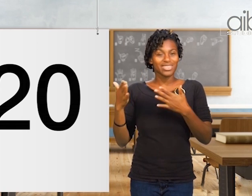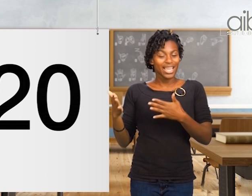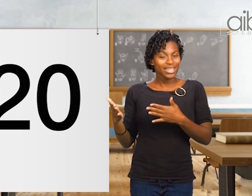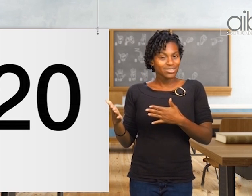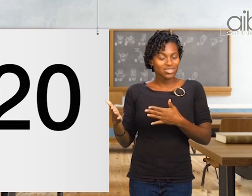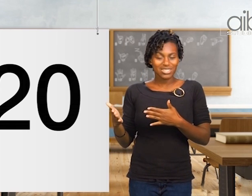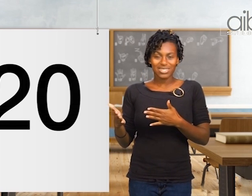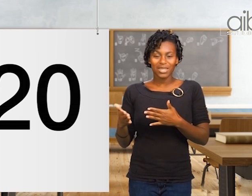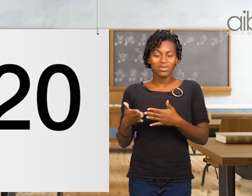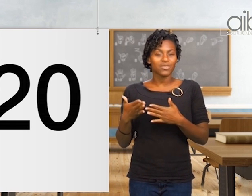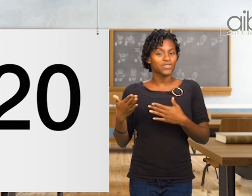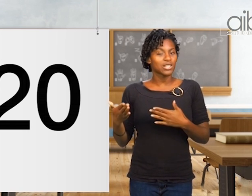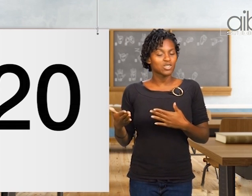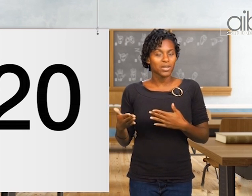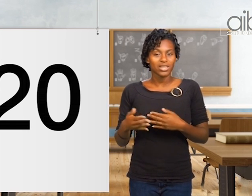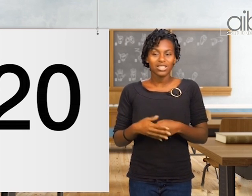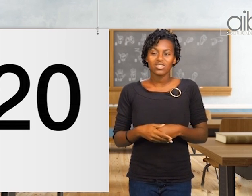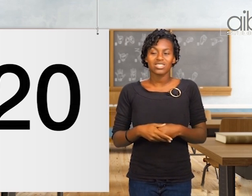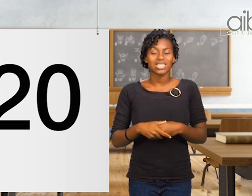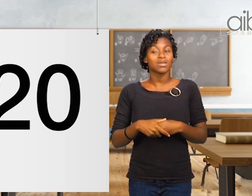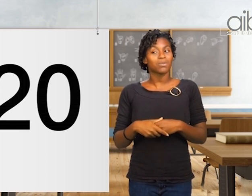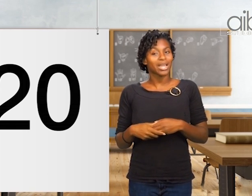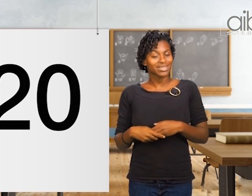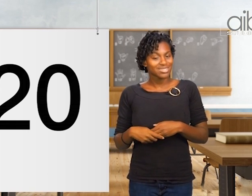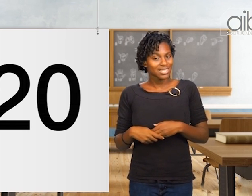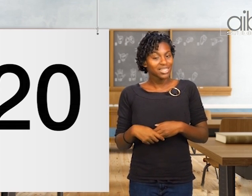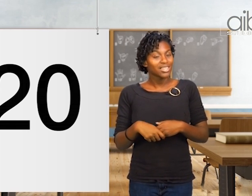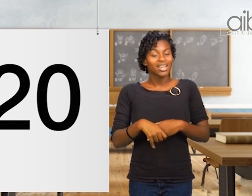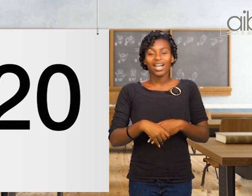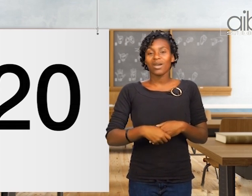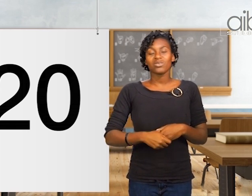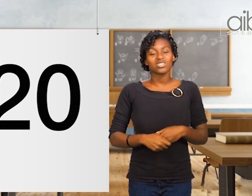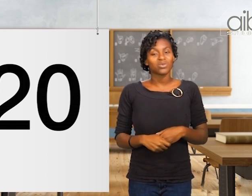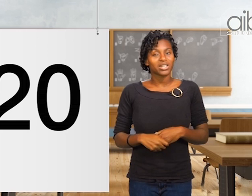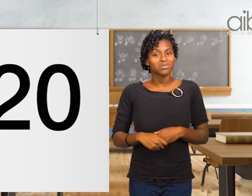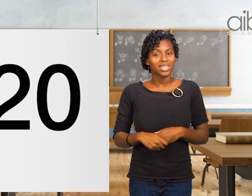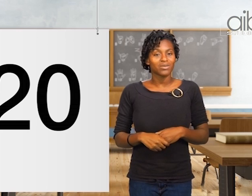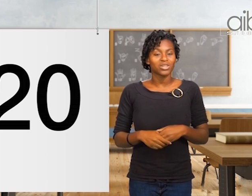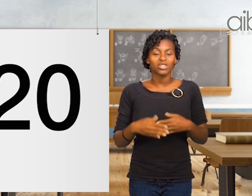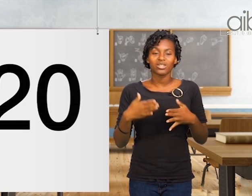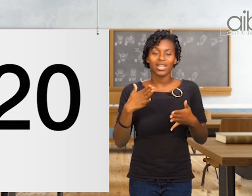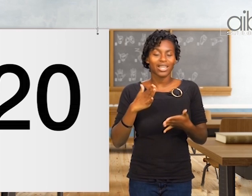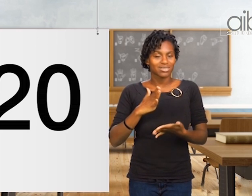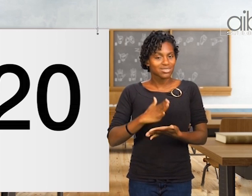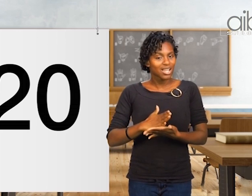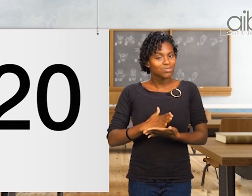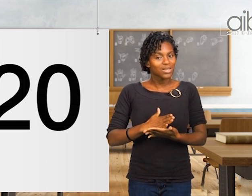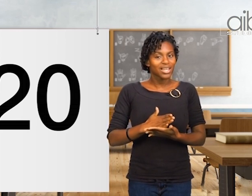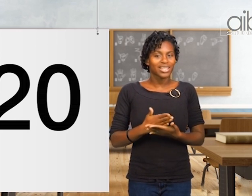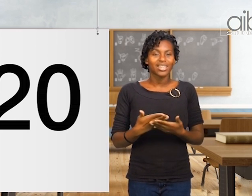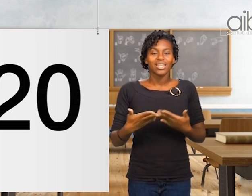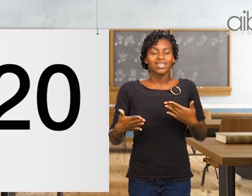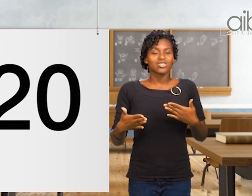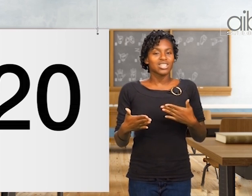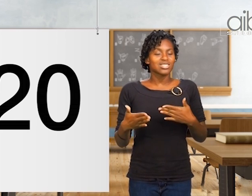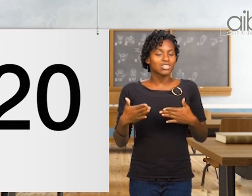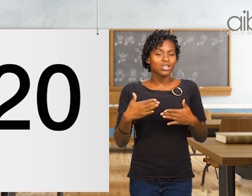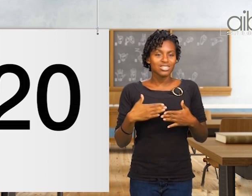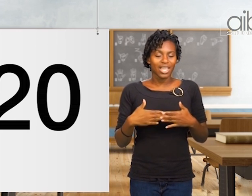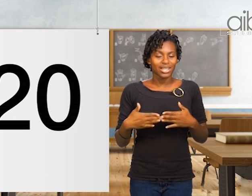that, just like with the finger spelling, just keep practicing. I would just recommend when you're at a stoplight, just start signing